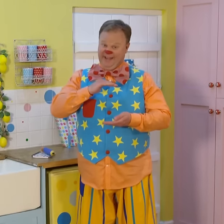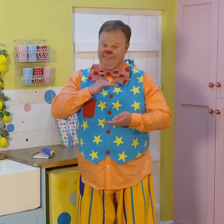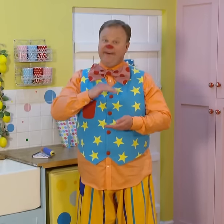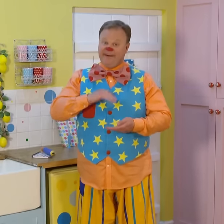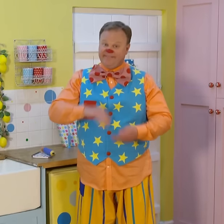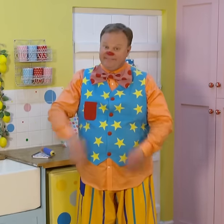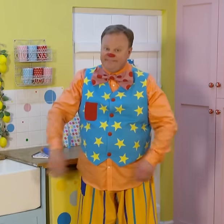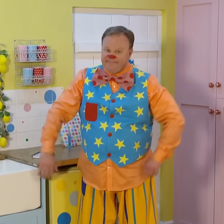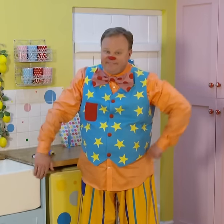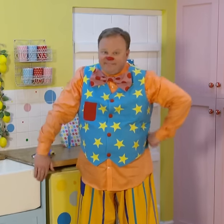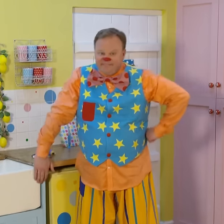arrive.